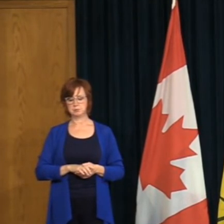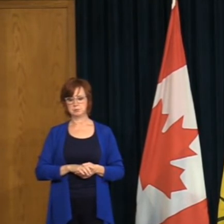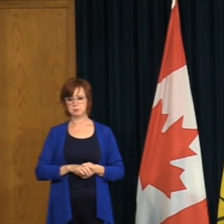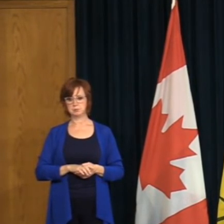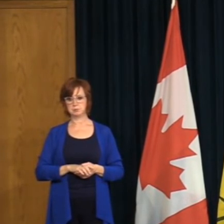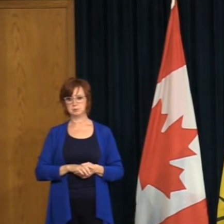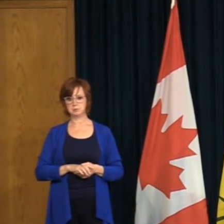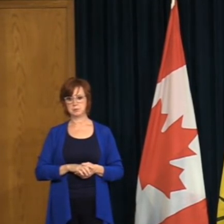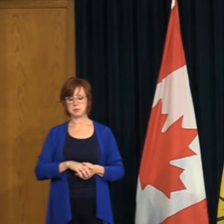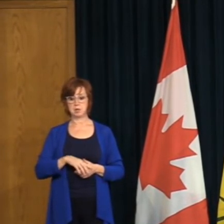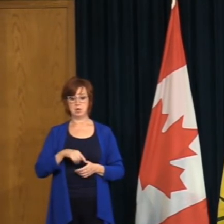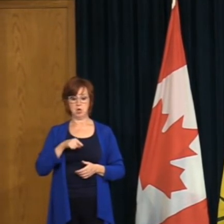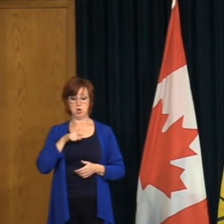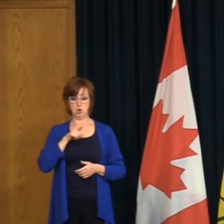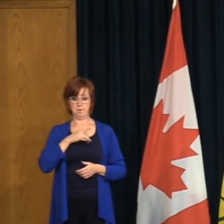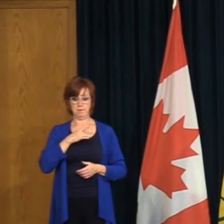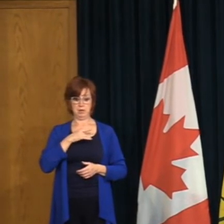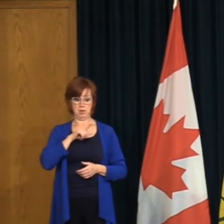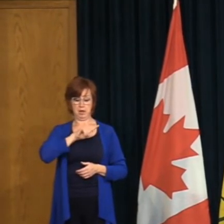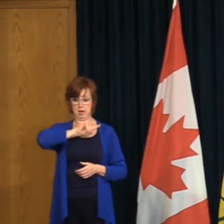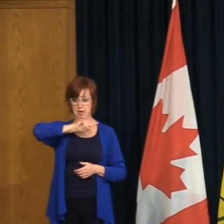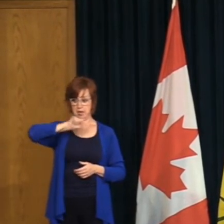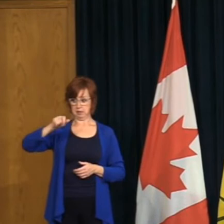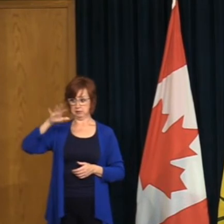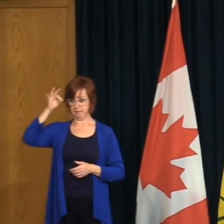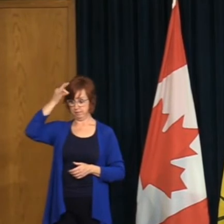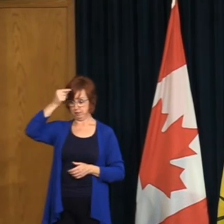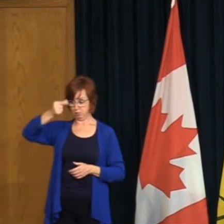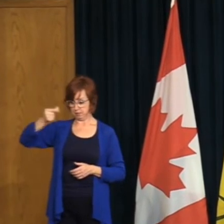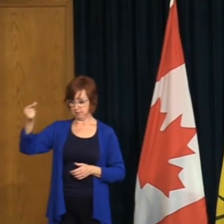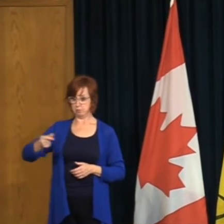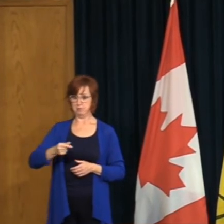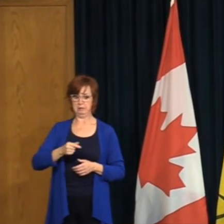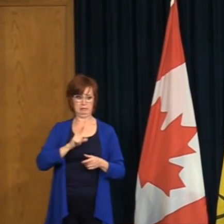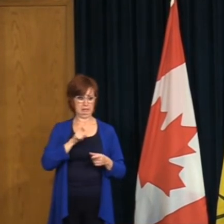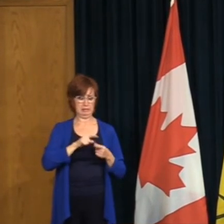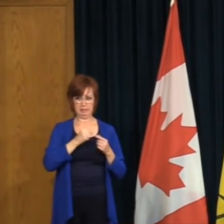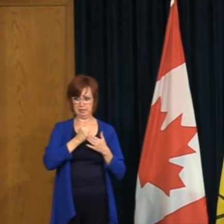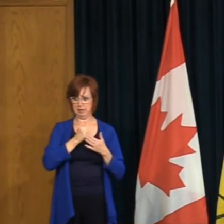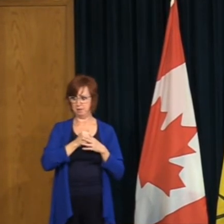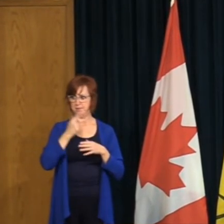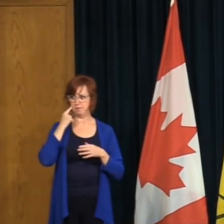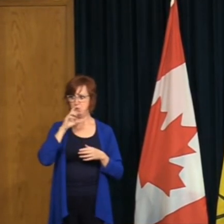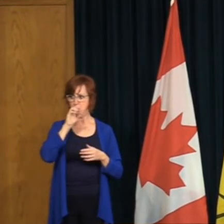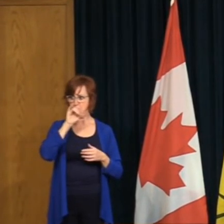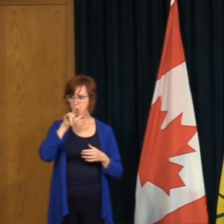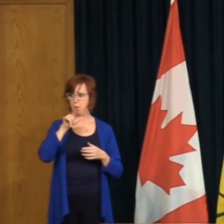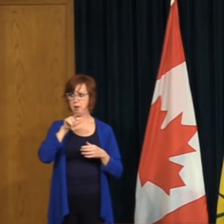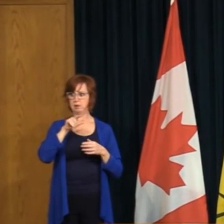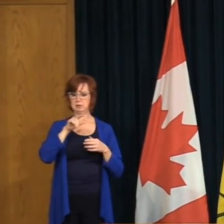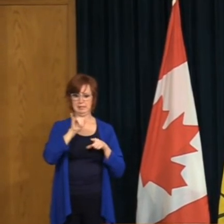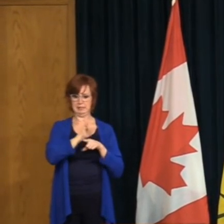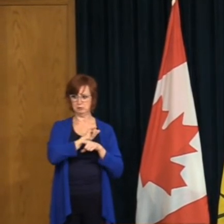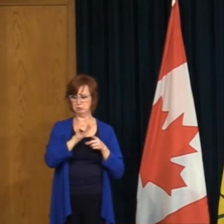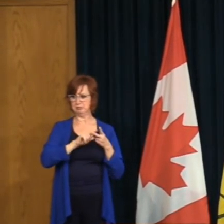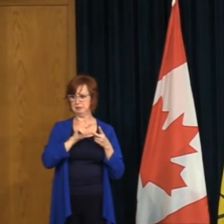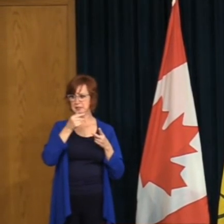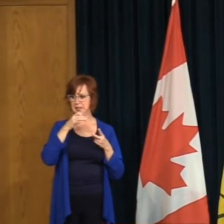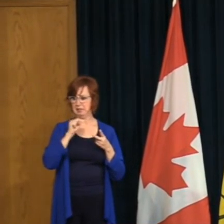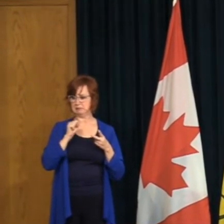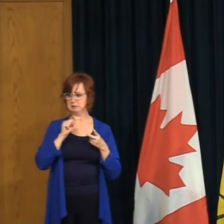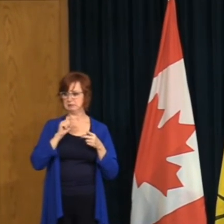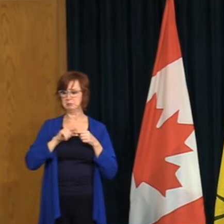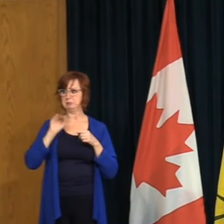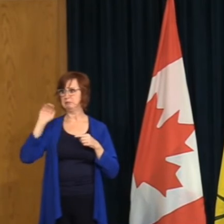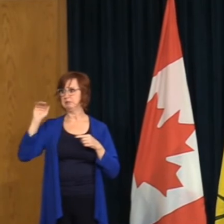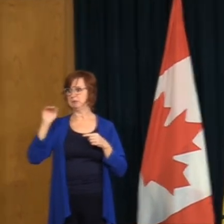and gas industry is being given enough priority by the federal government? Because we haven't heard them talk about this for a while. They're focused on long-term care homes. There's a lot of